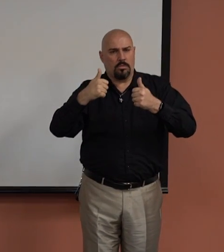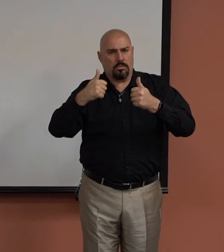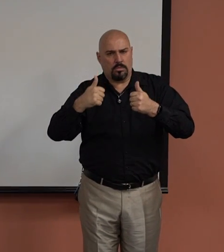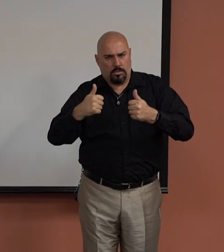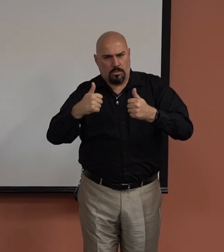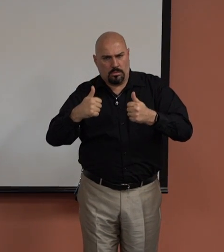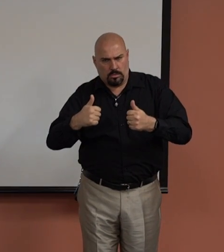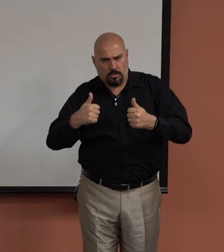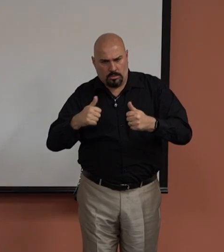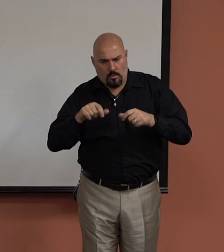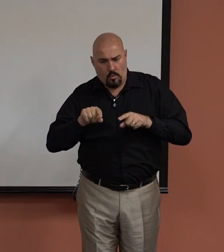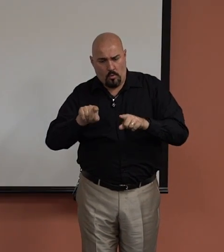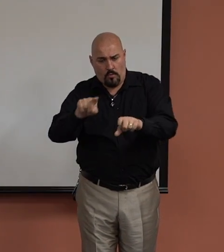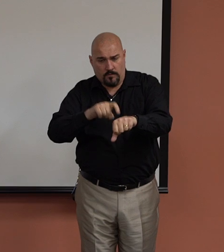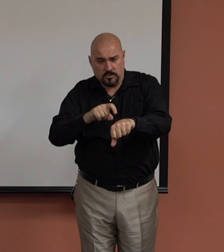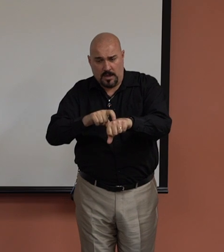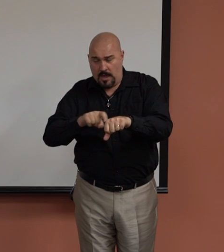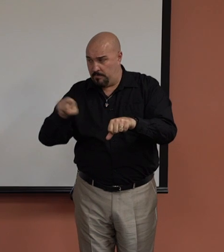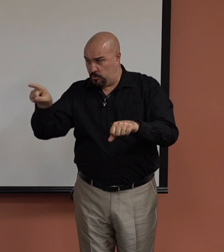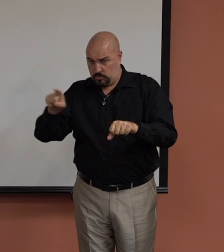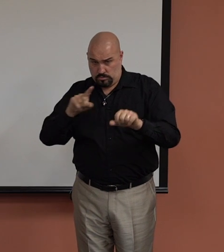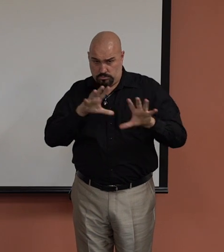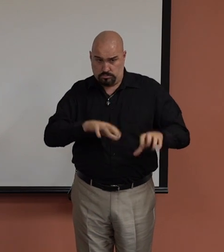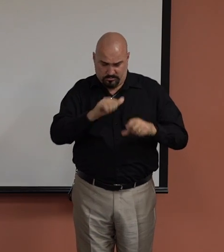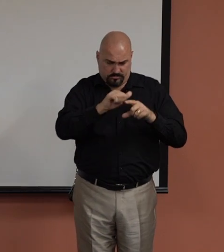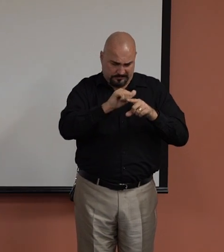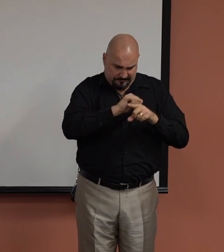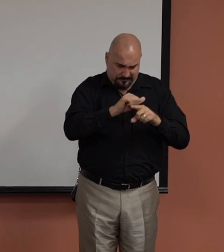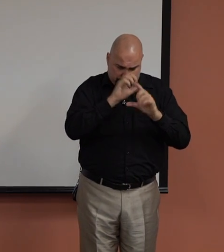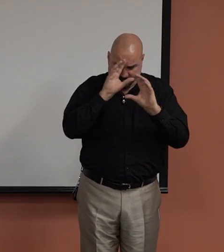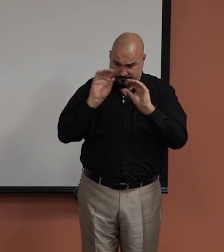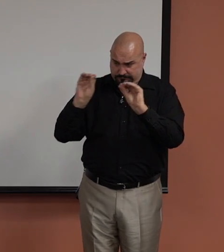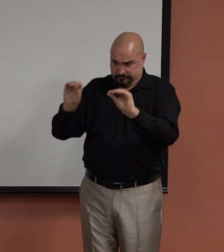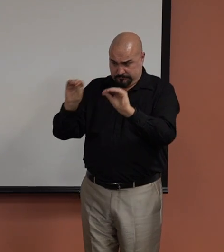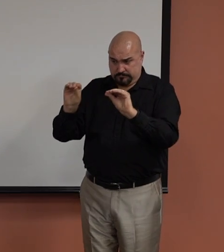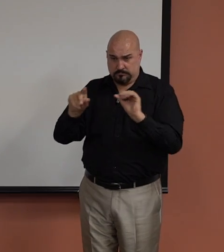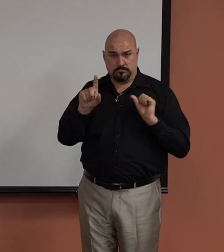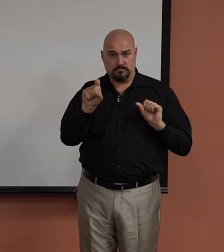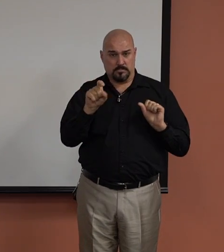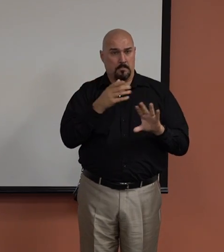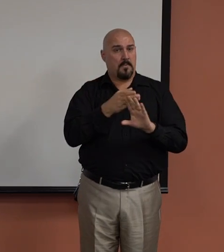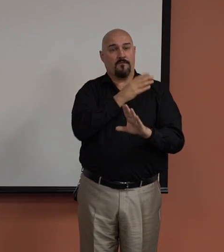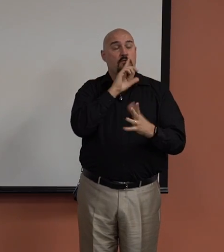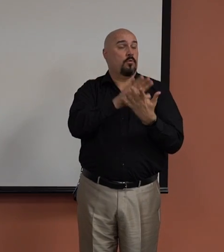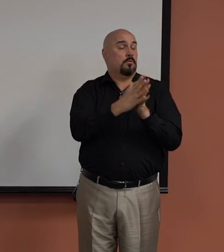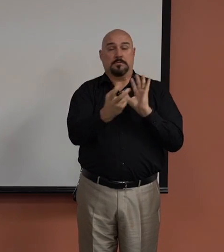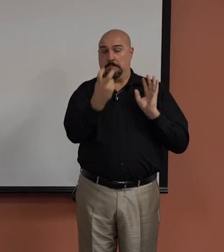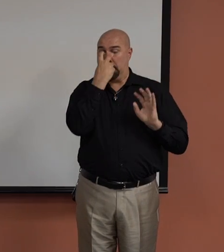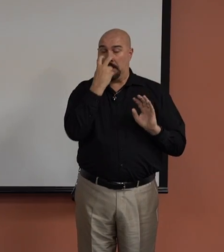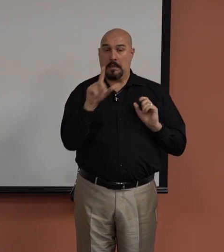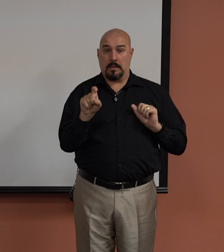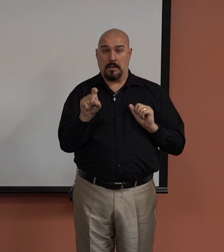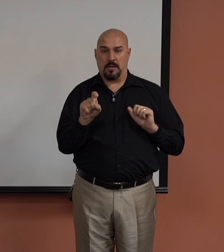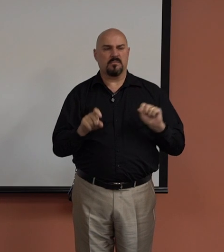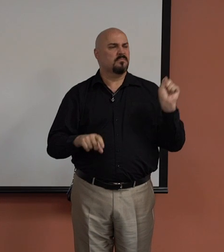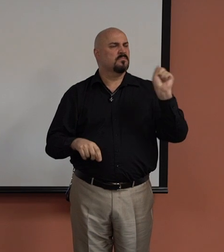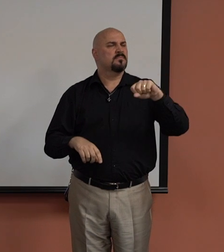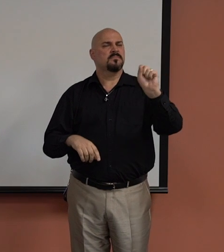to? Yes. I received training in the school systems from a teacher for the visually